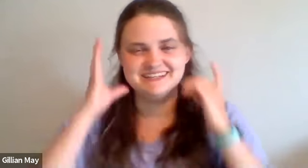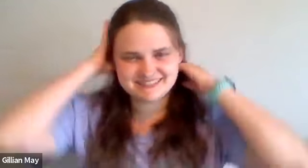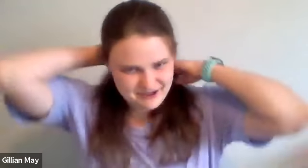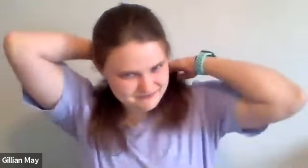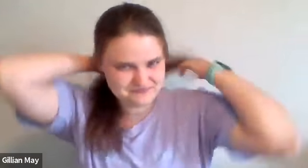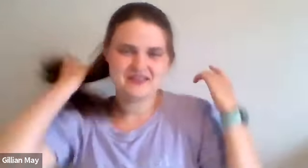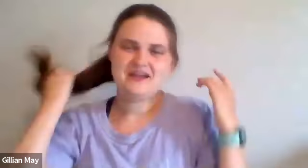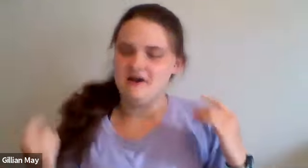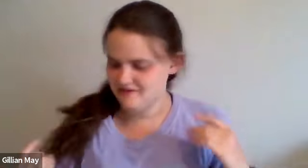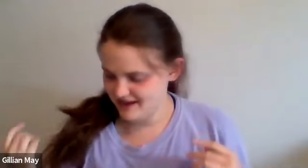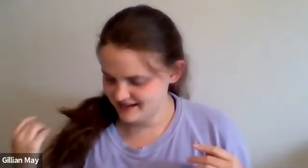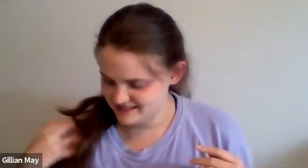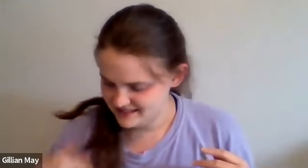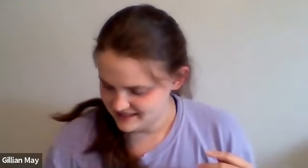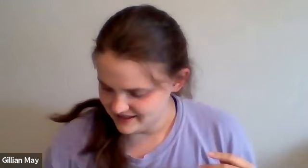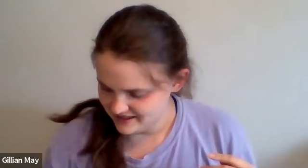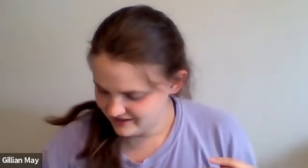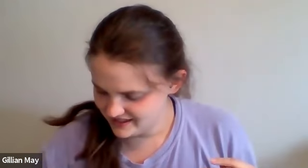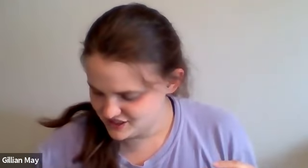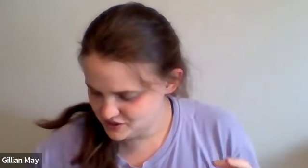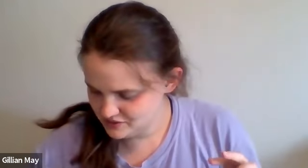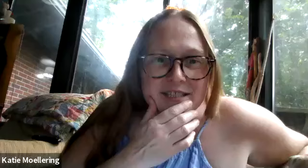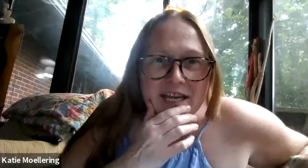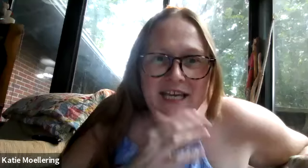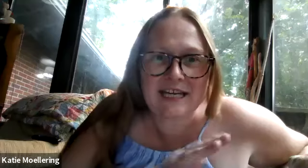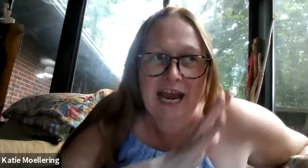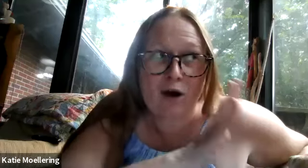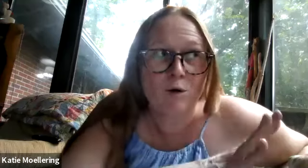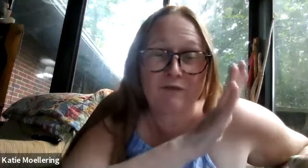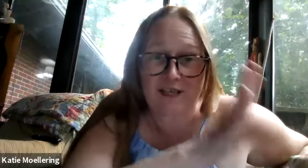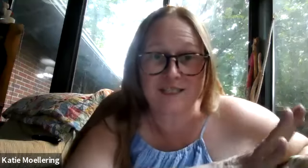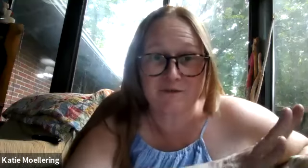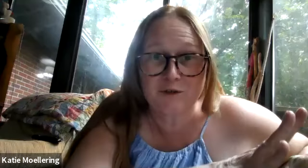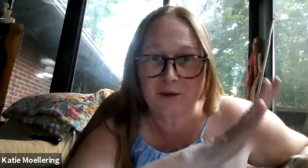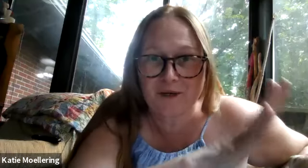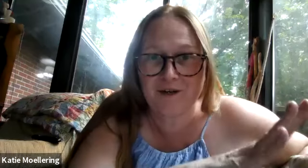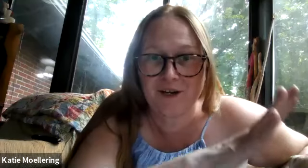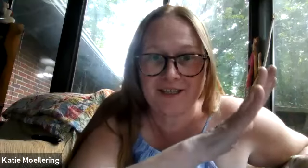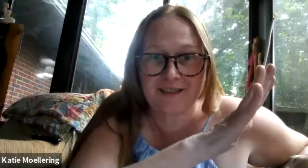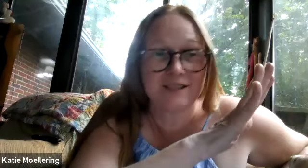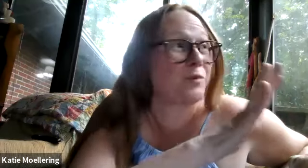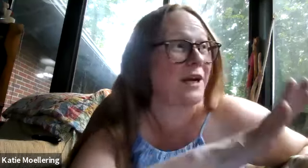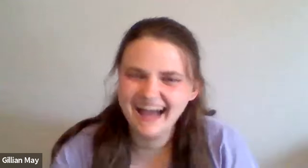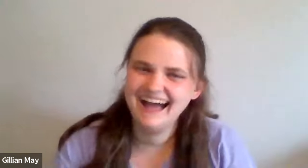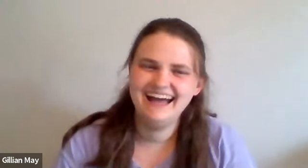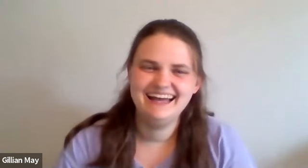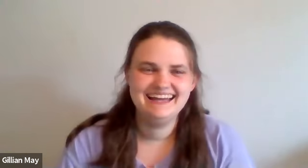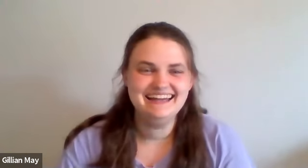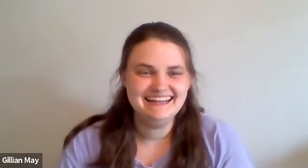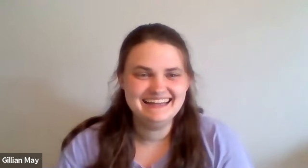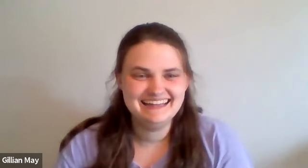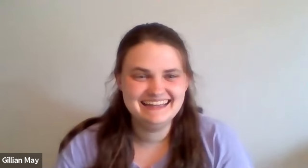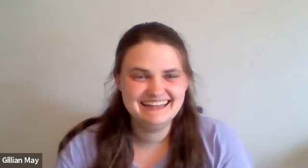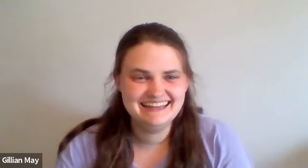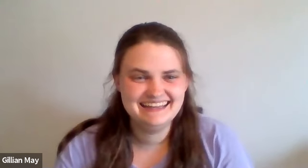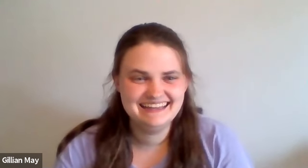So, all right. You guys, there is like an owl festival going on right now. Horace and Hortensia just that's